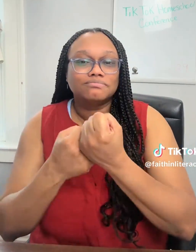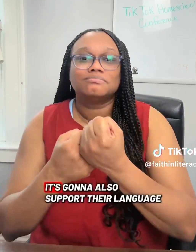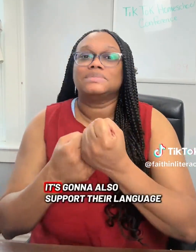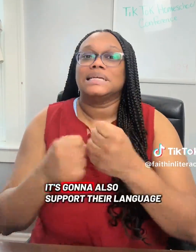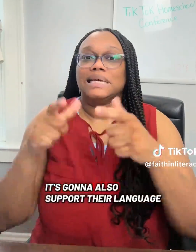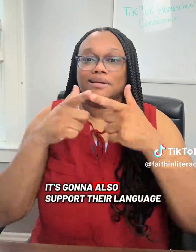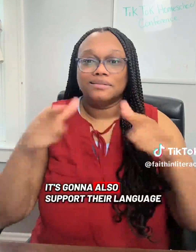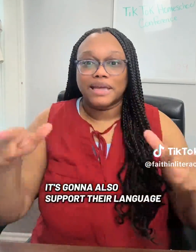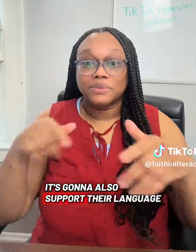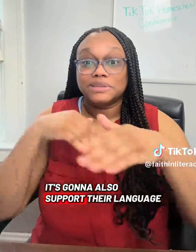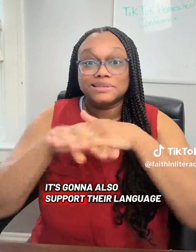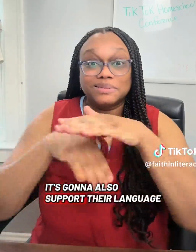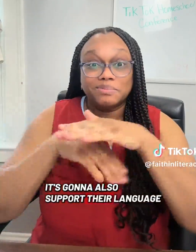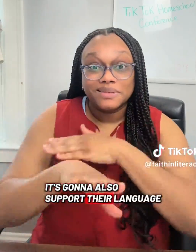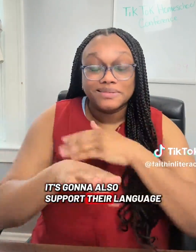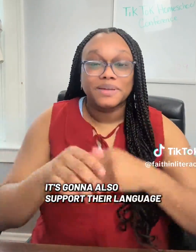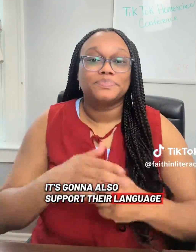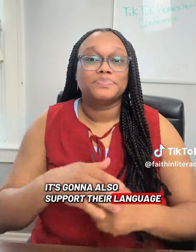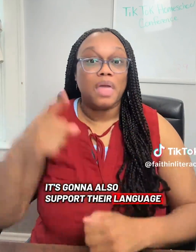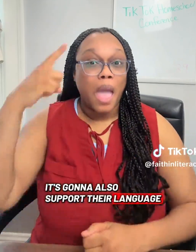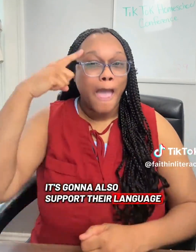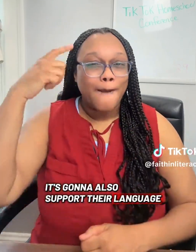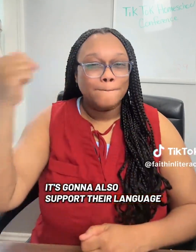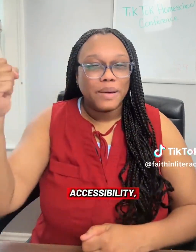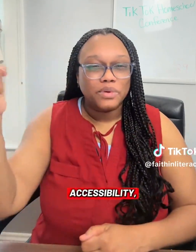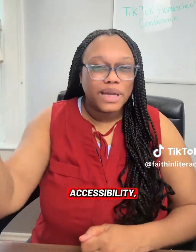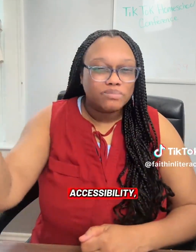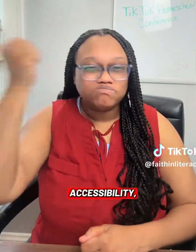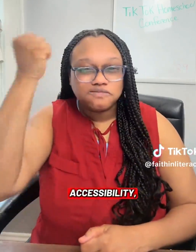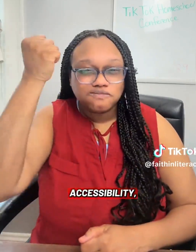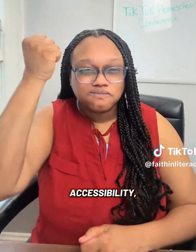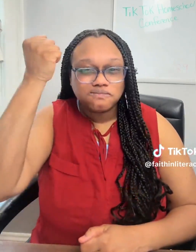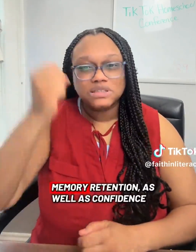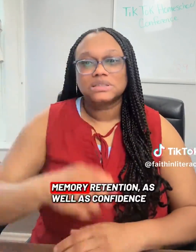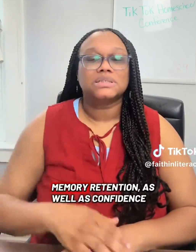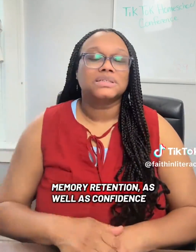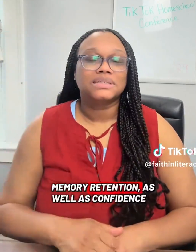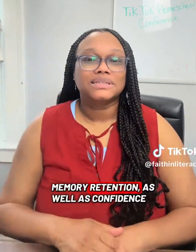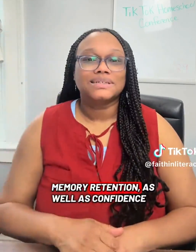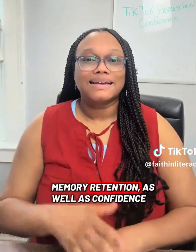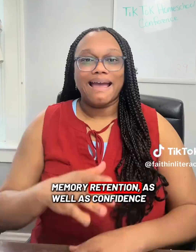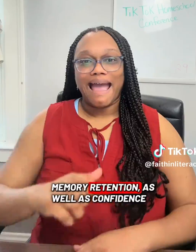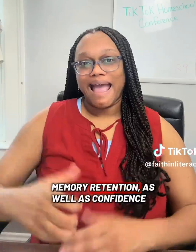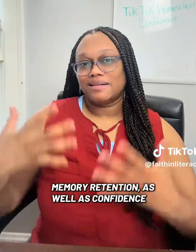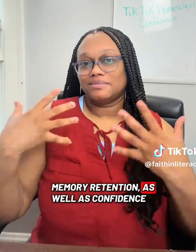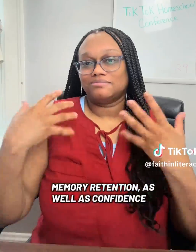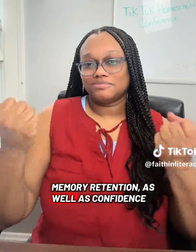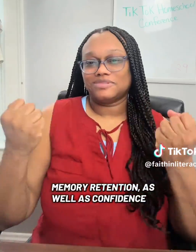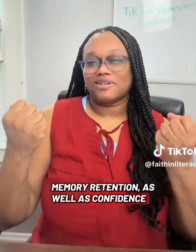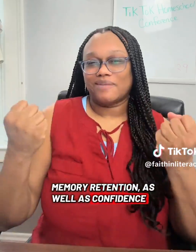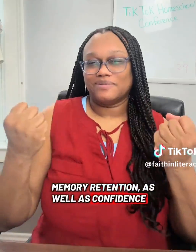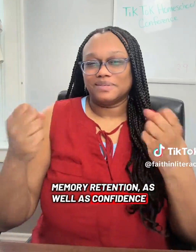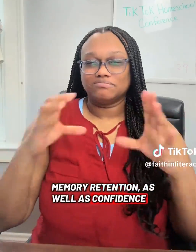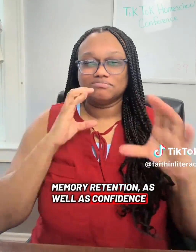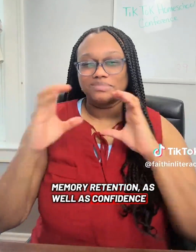It's going to also support their language accessibility, memory retention, as well as confidence